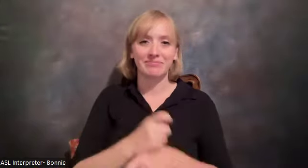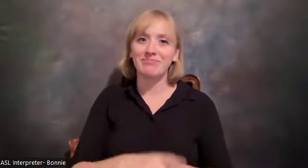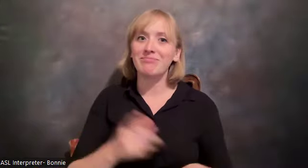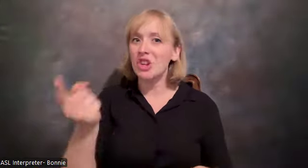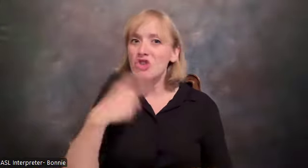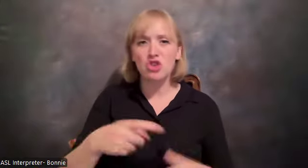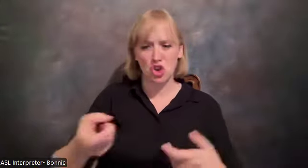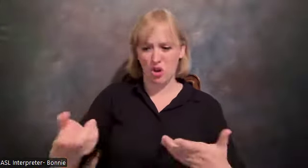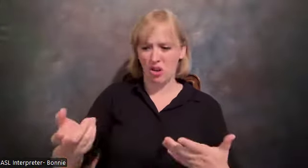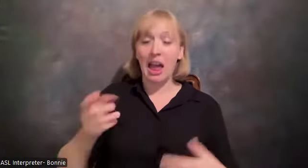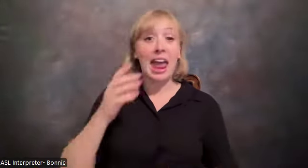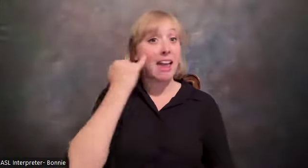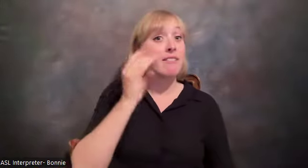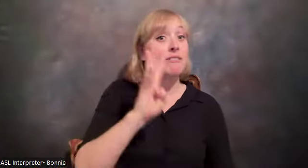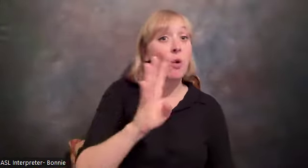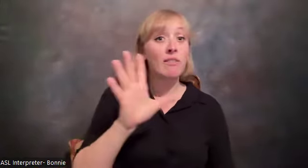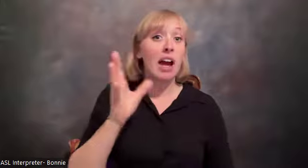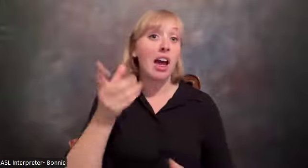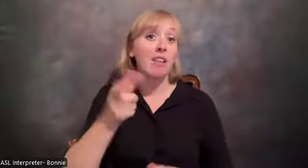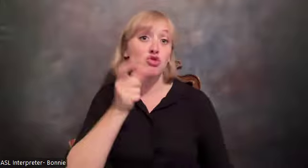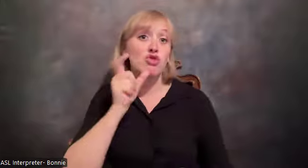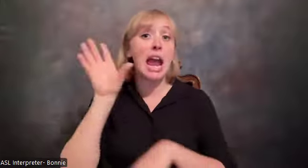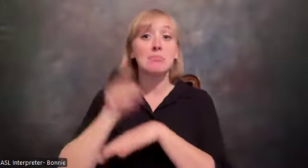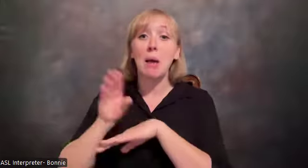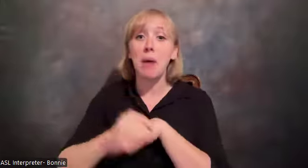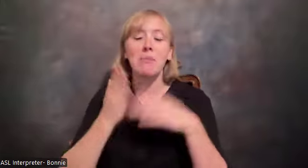You give me 4 or 5 drinks, and